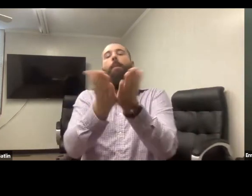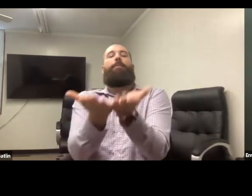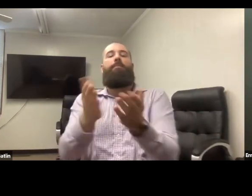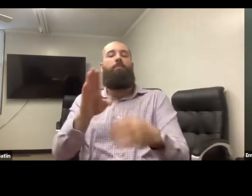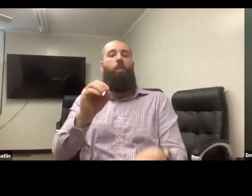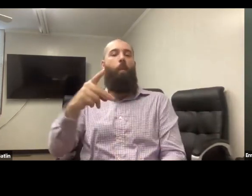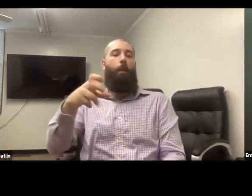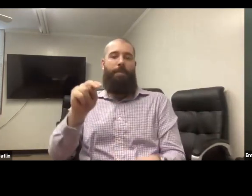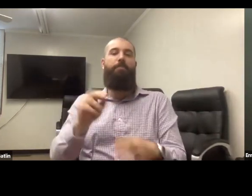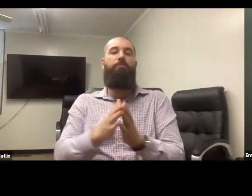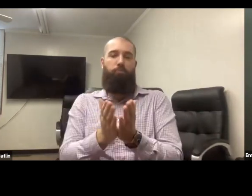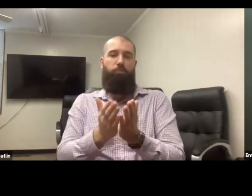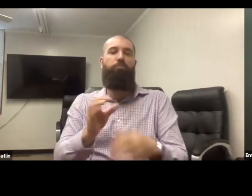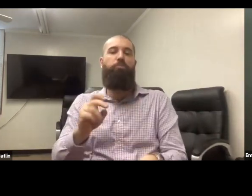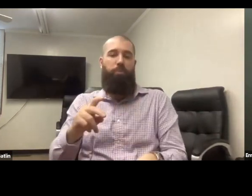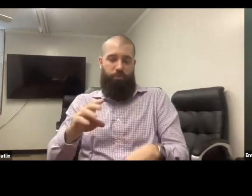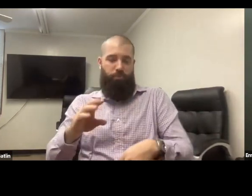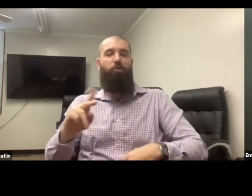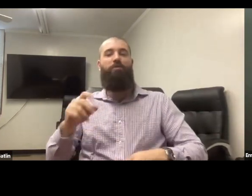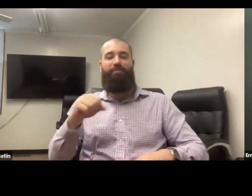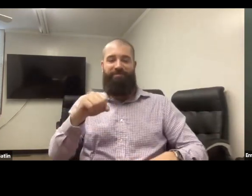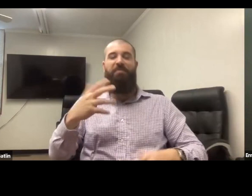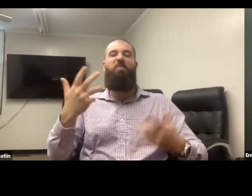experience, I am open. I'm an open book.